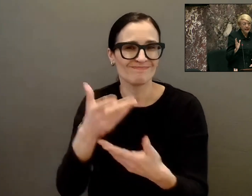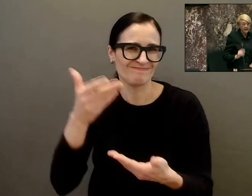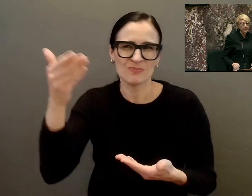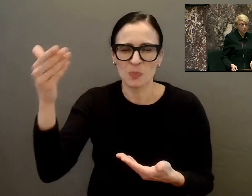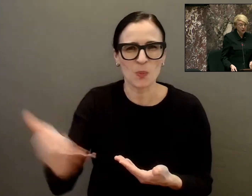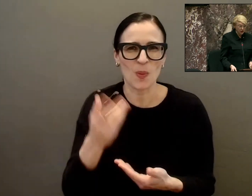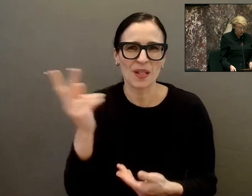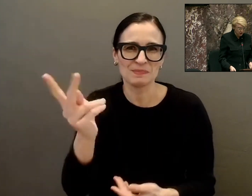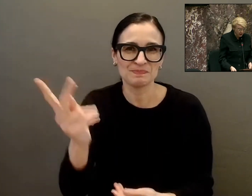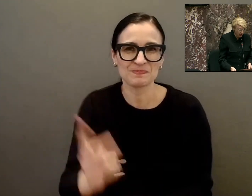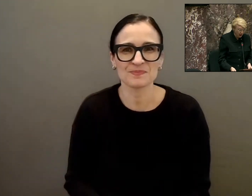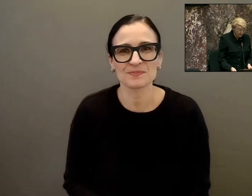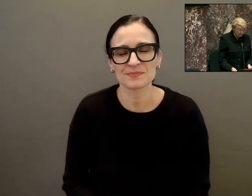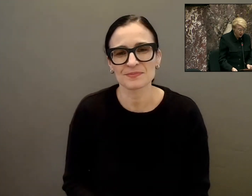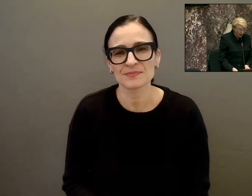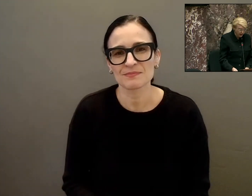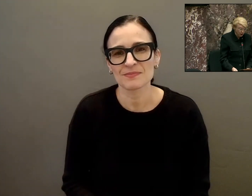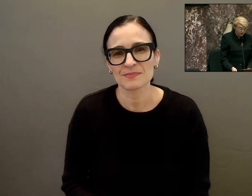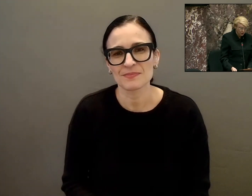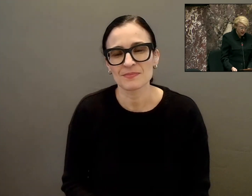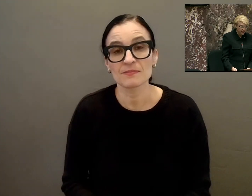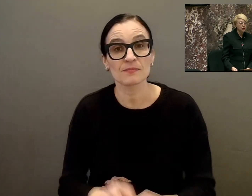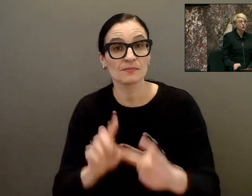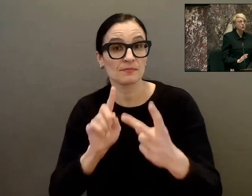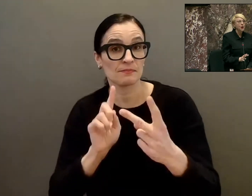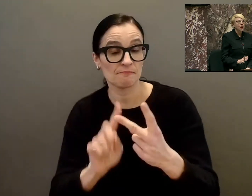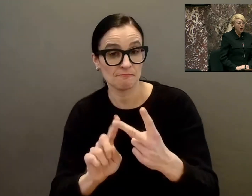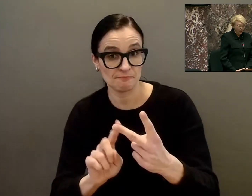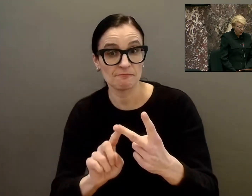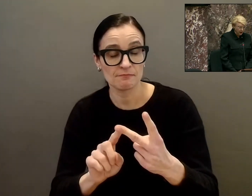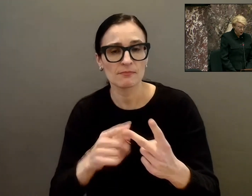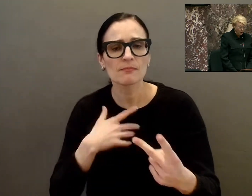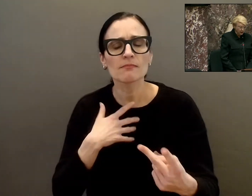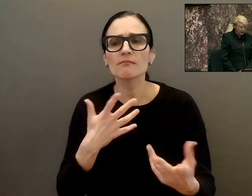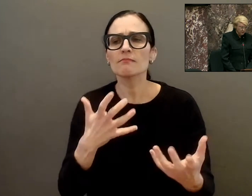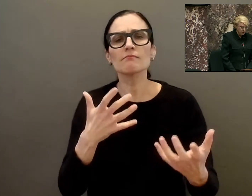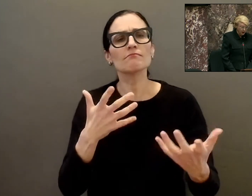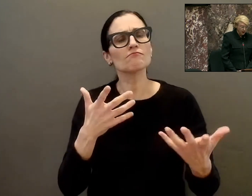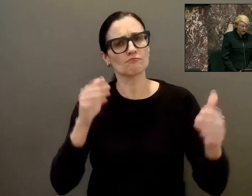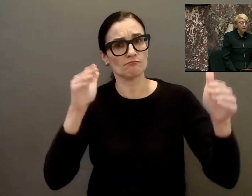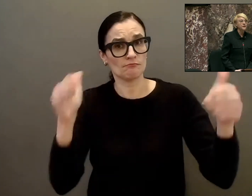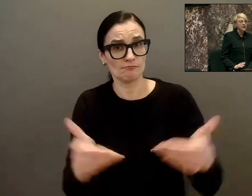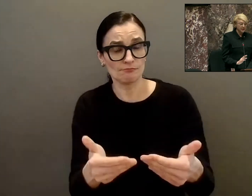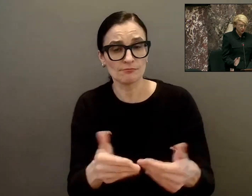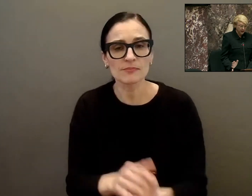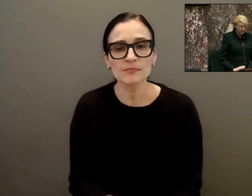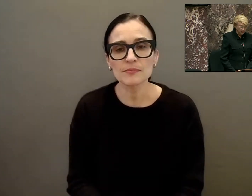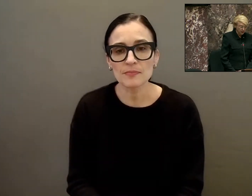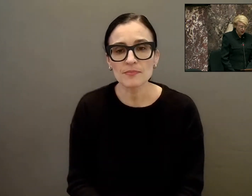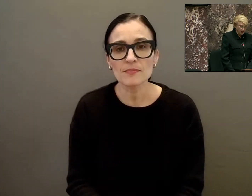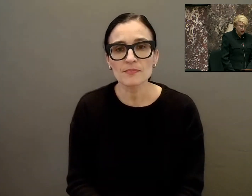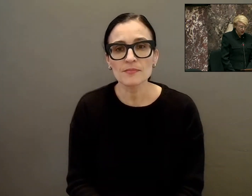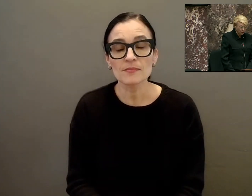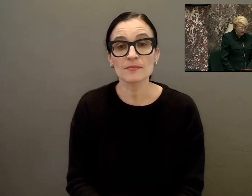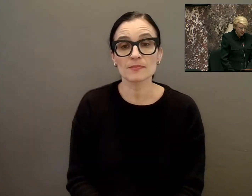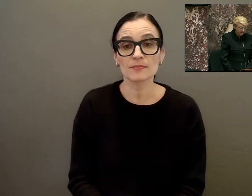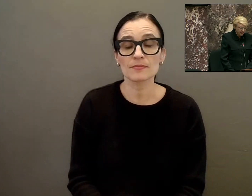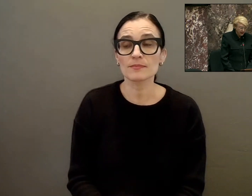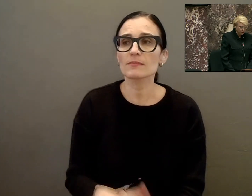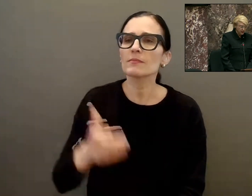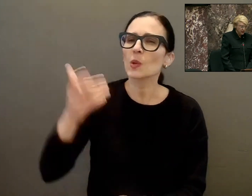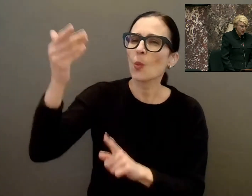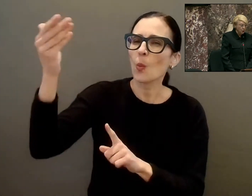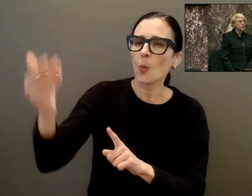My second introduction, I'd also like to welcome these incredible young women